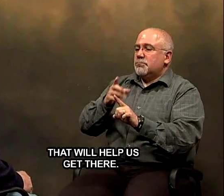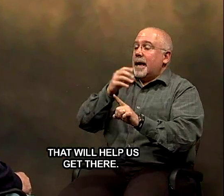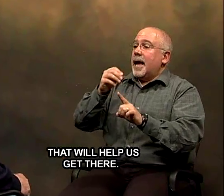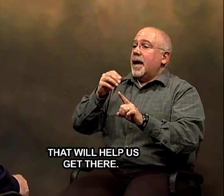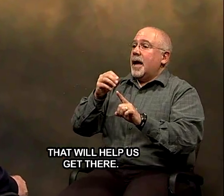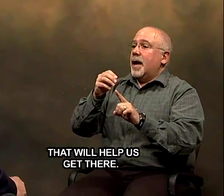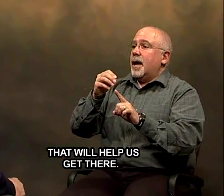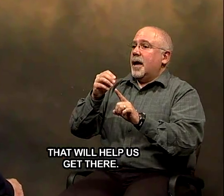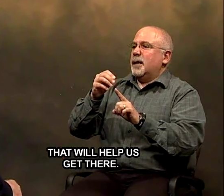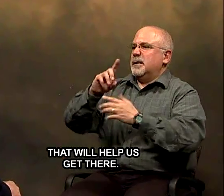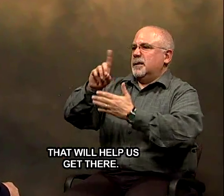us get there.